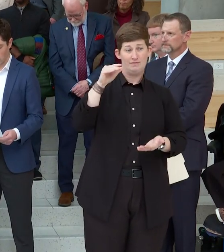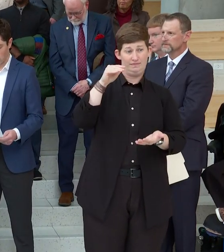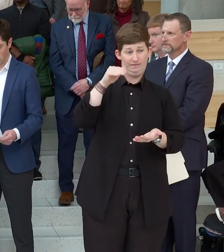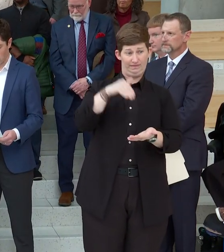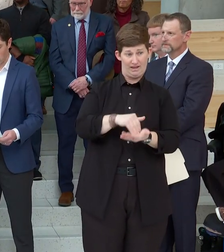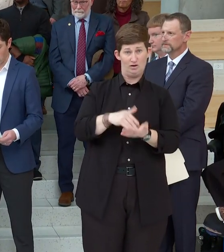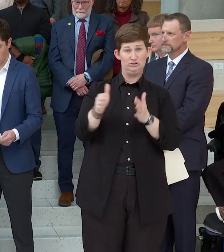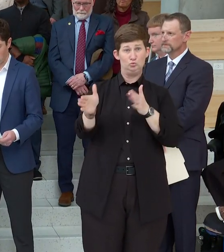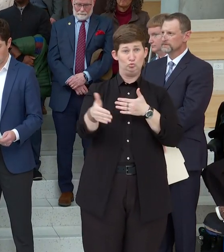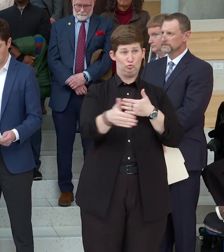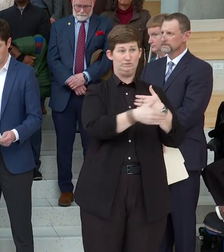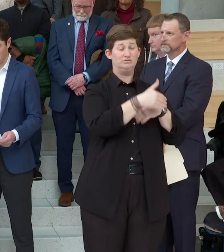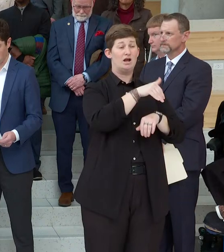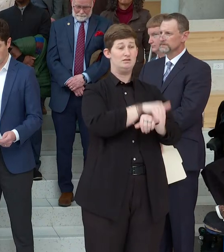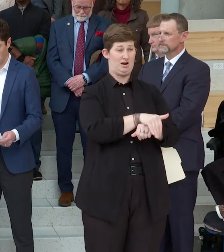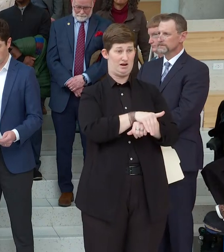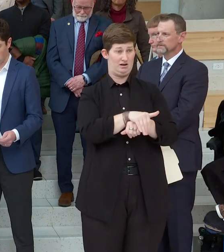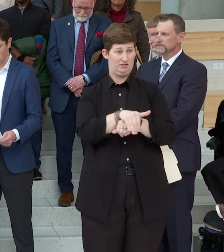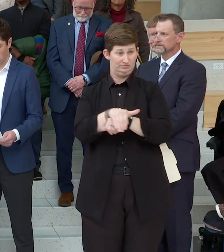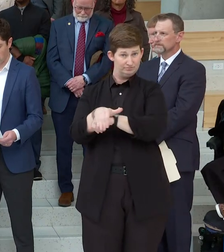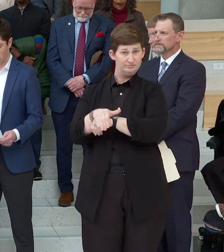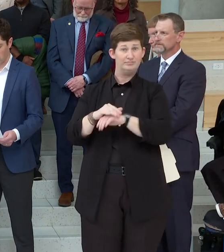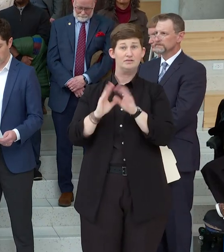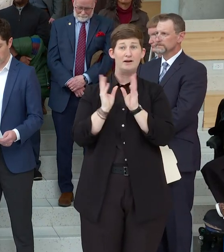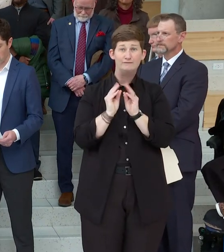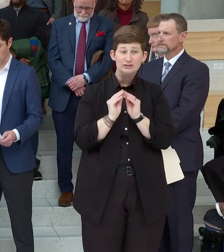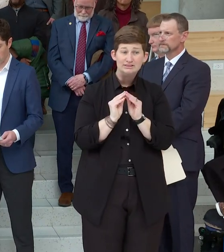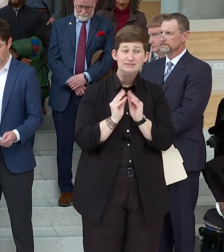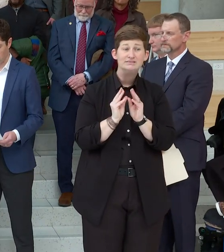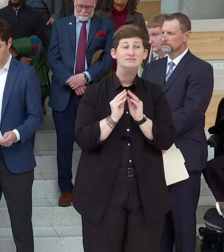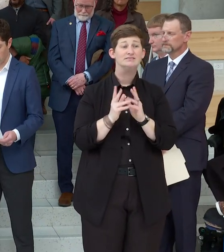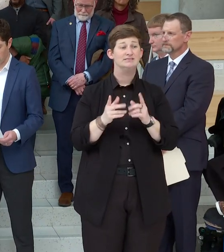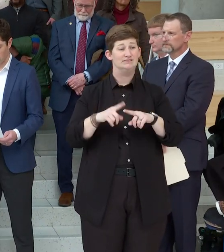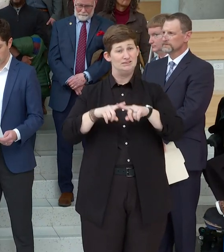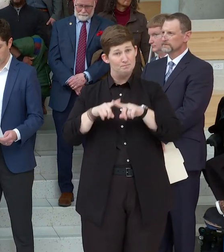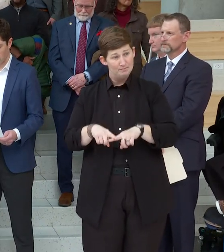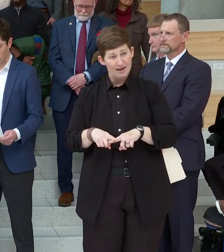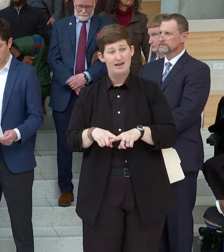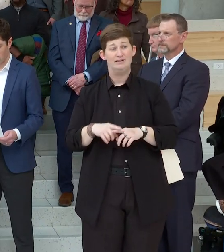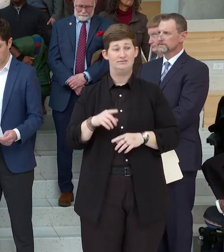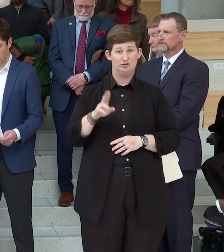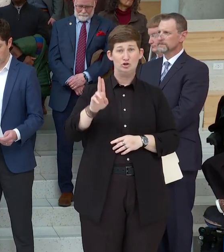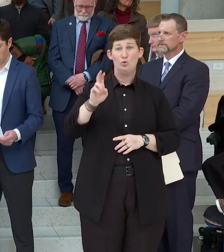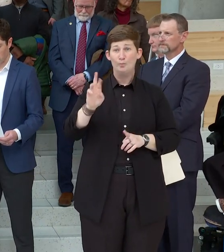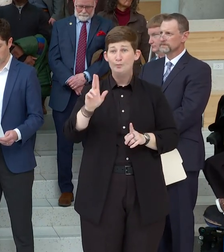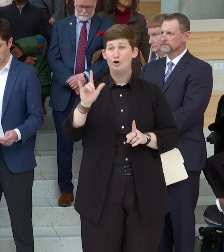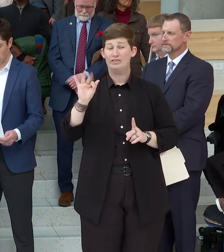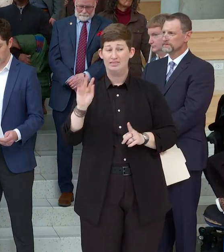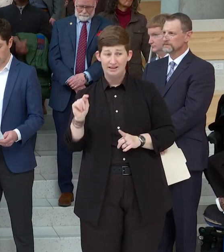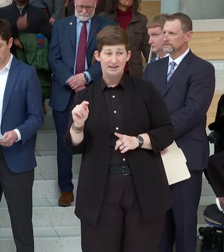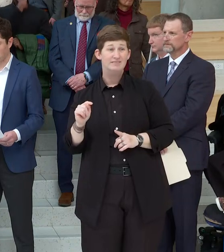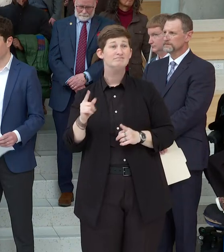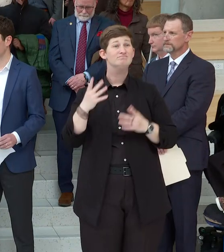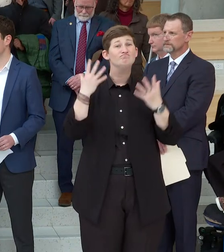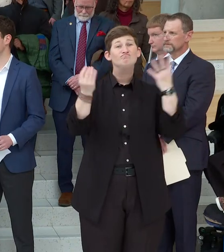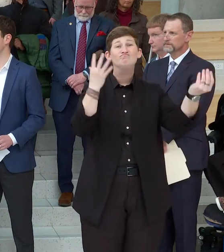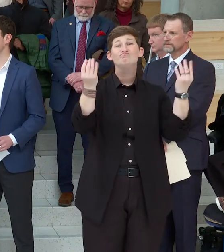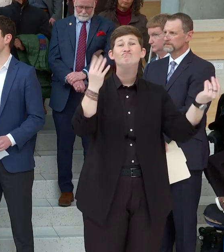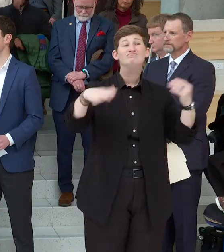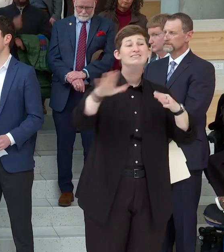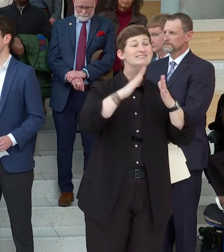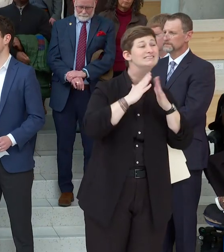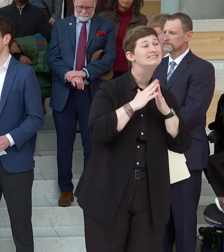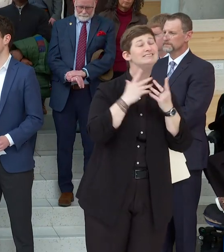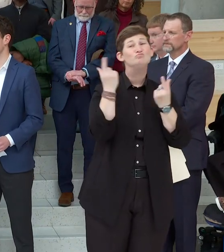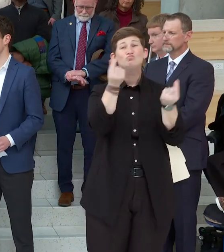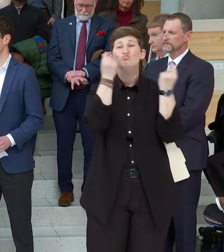that come to the city that depend on Uber and Lyft on evenings that they have off to go out into the city and enjoy what we have to